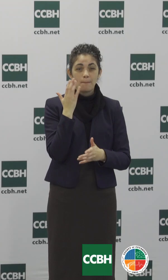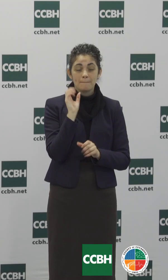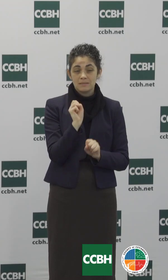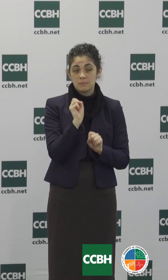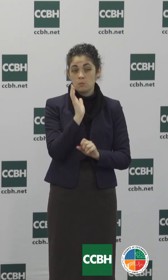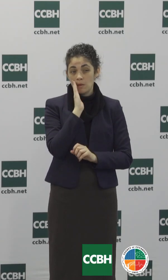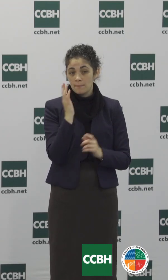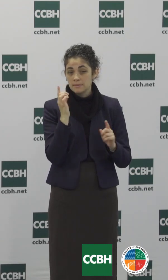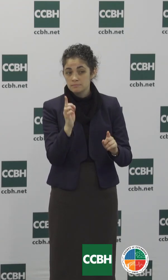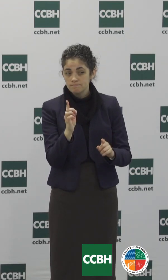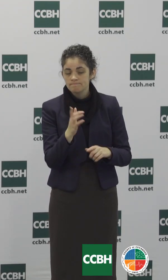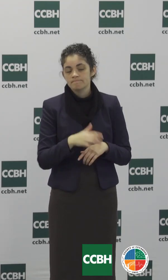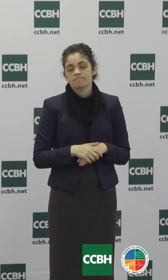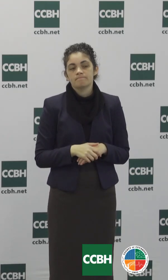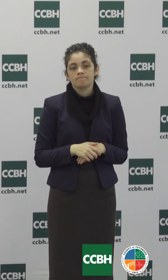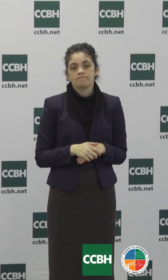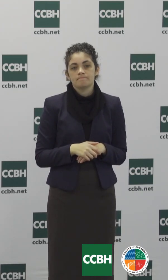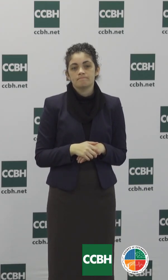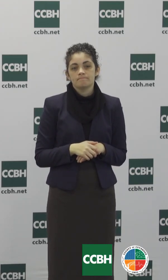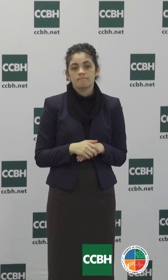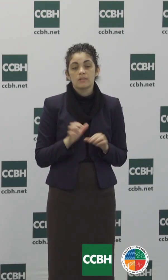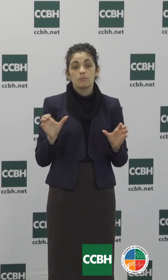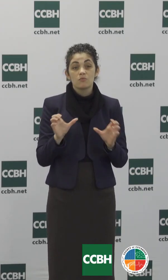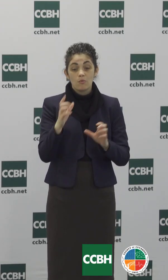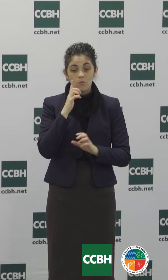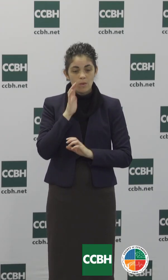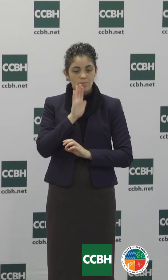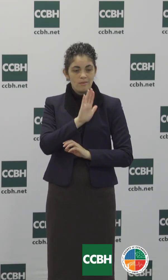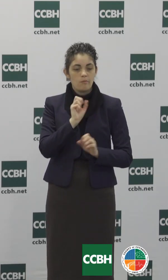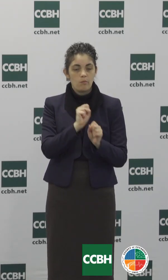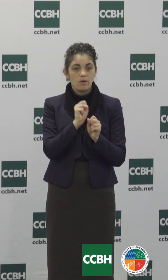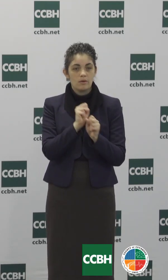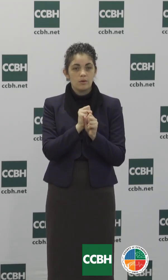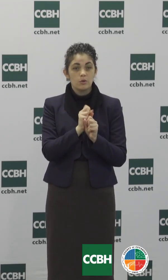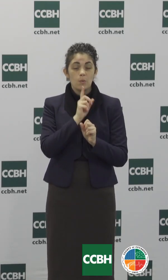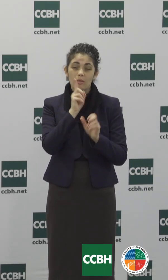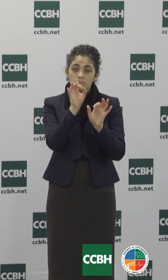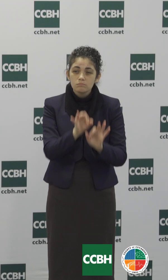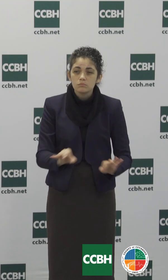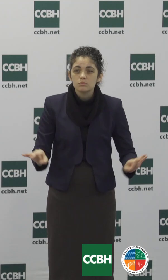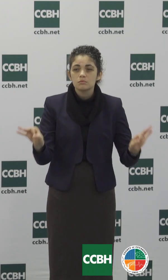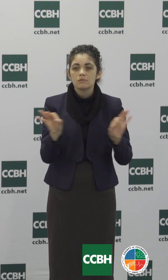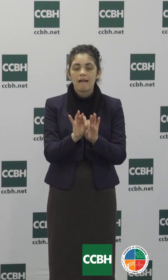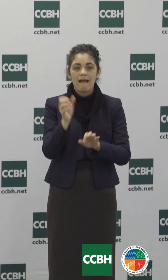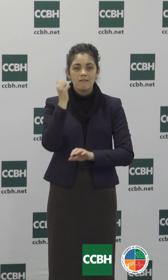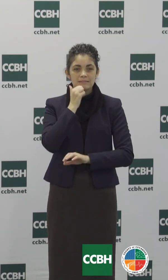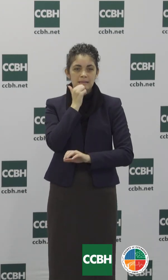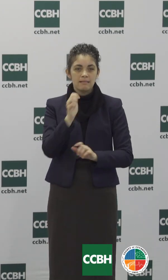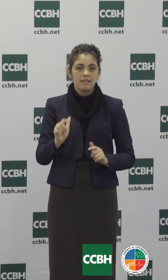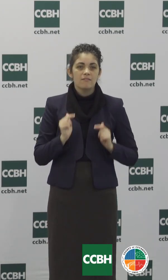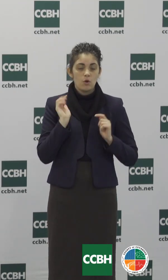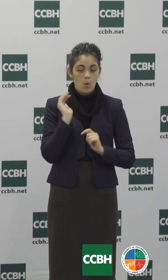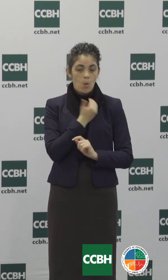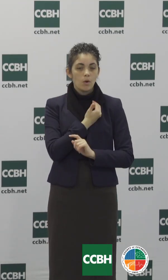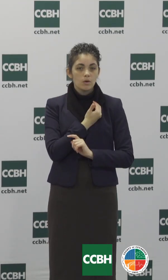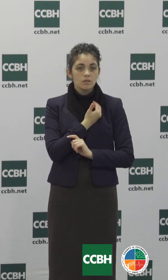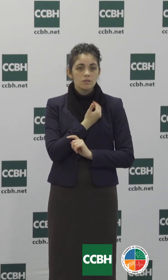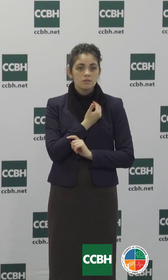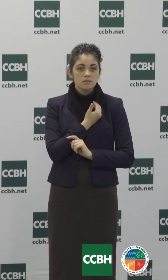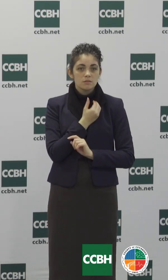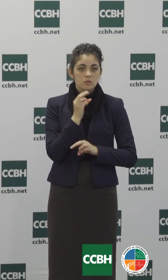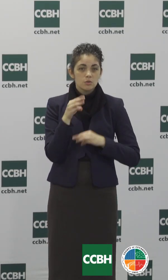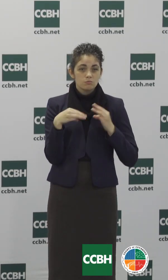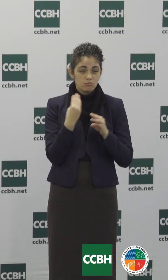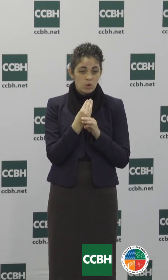to pass. The performance of their jobs is vital in everyday life to keep our society with